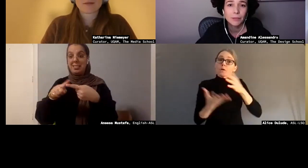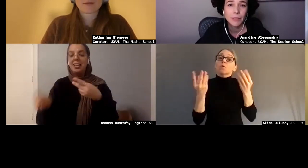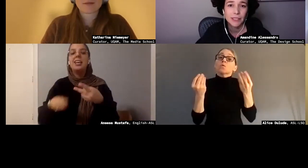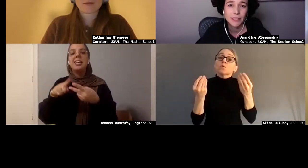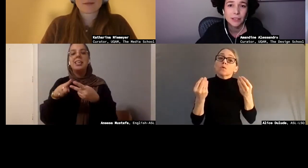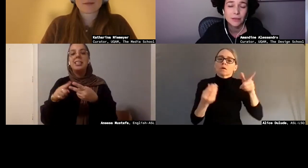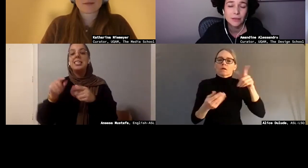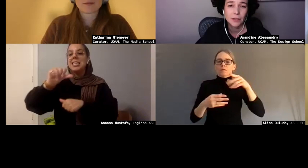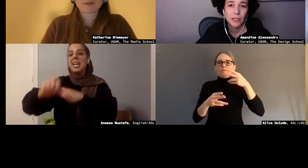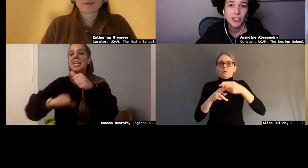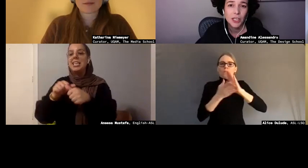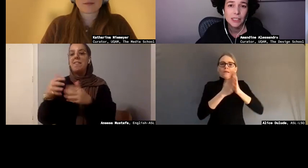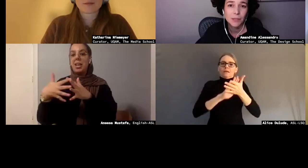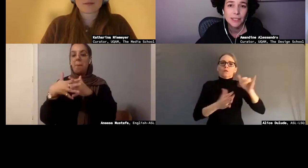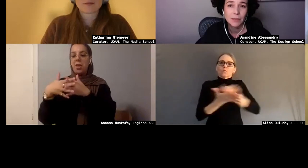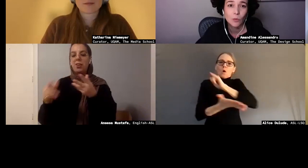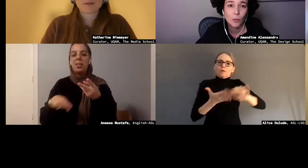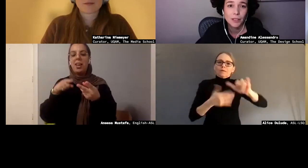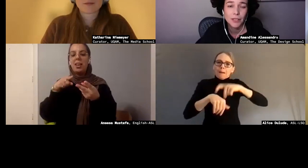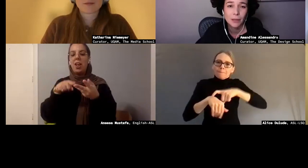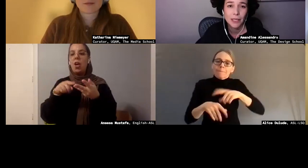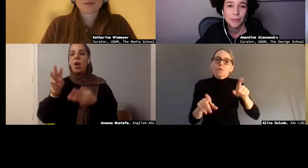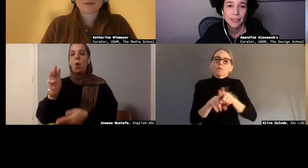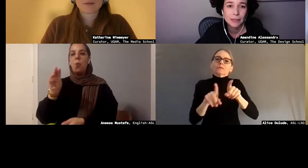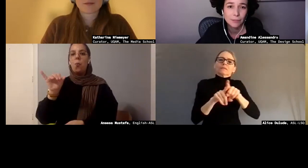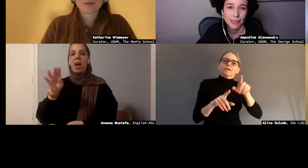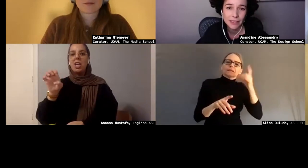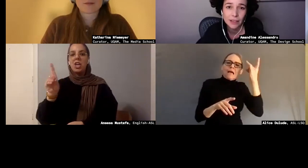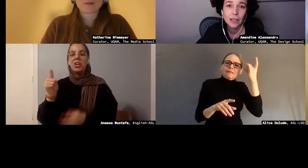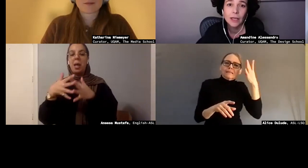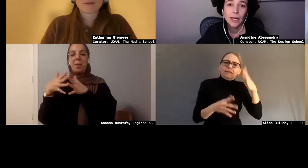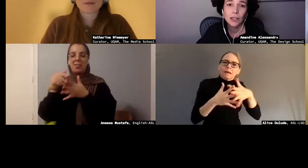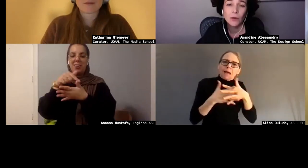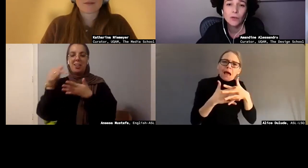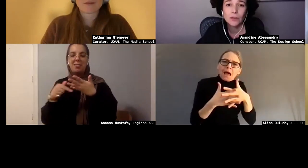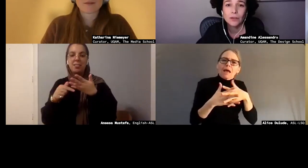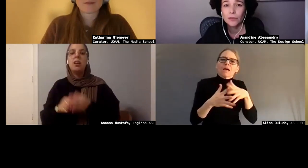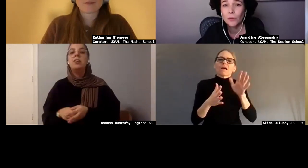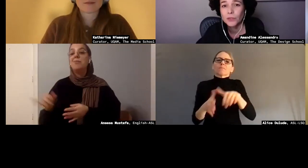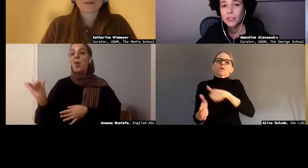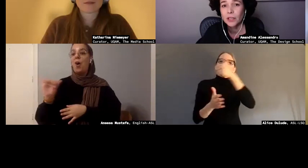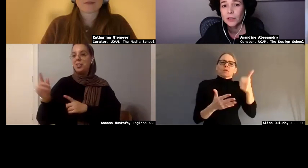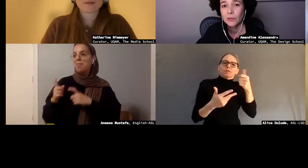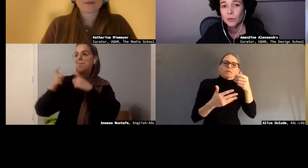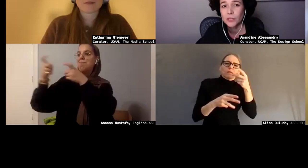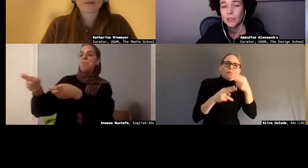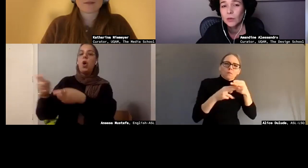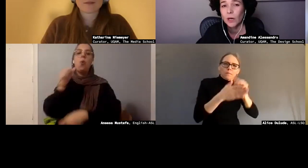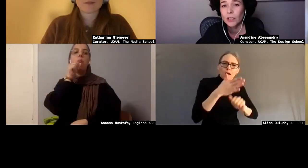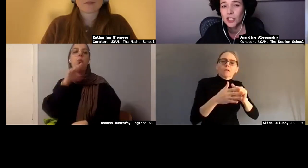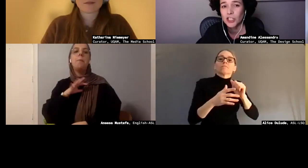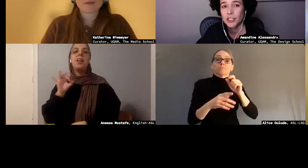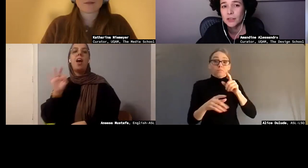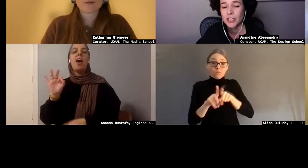Wired magazine. She has been named Woman of the Year by Ms. Magazine and among the 40 under 40 who